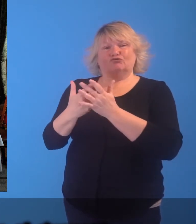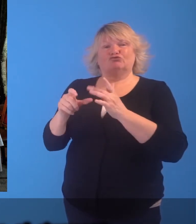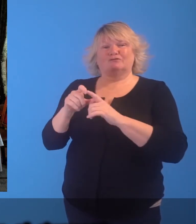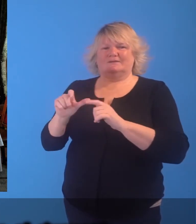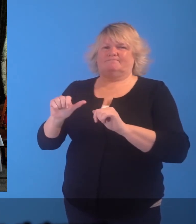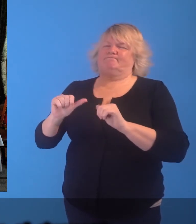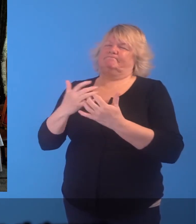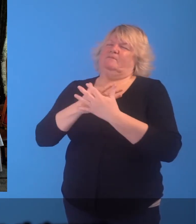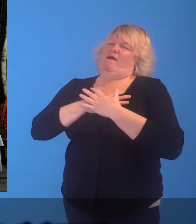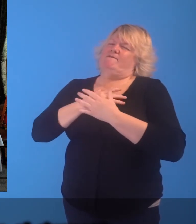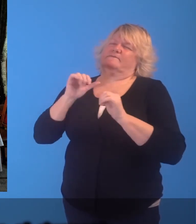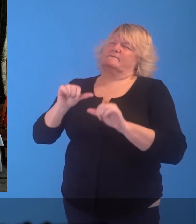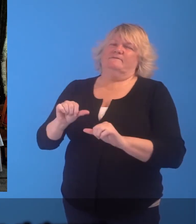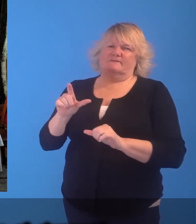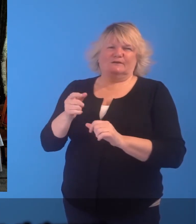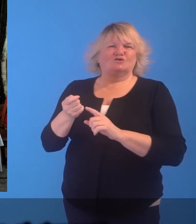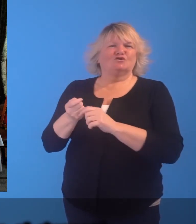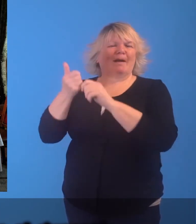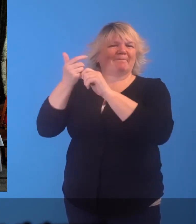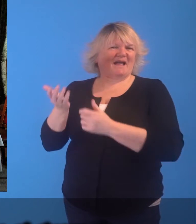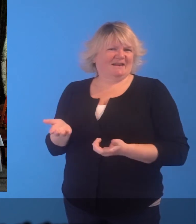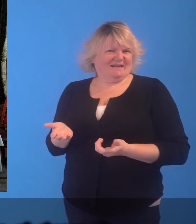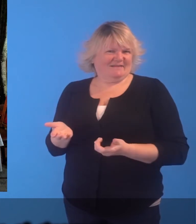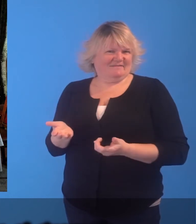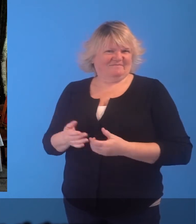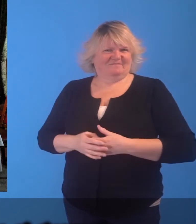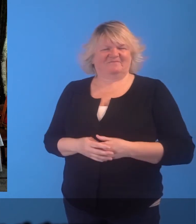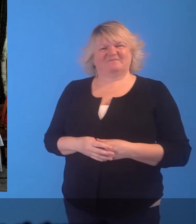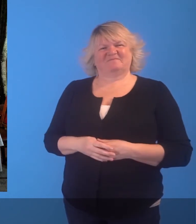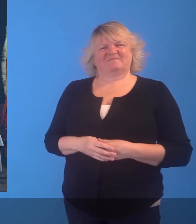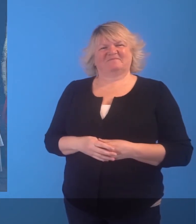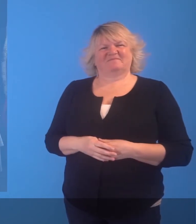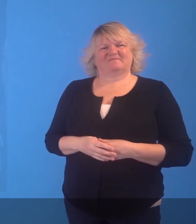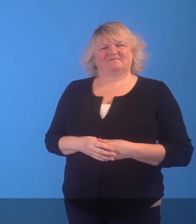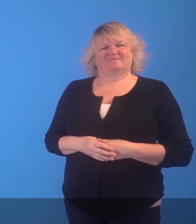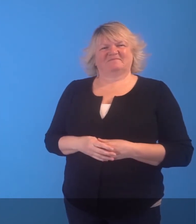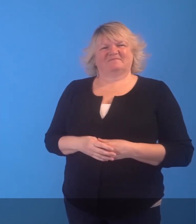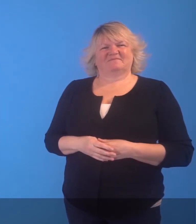billiard table moved downstairs and replaced the table lights with it.